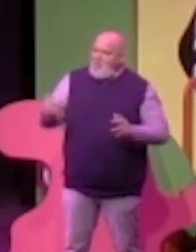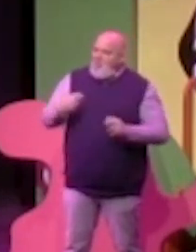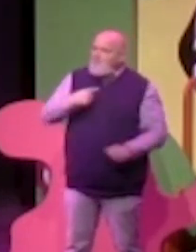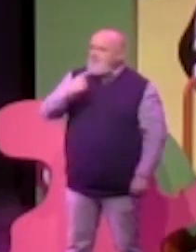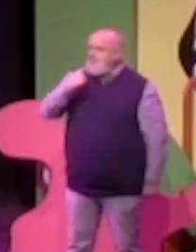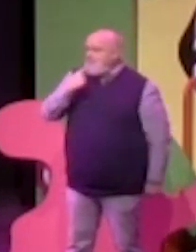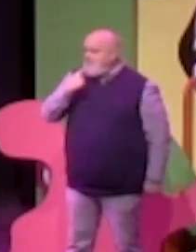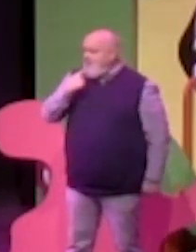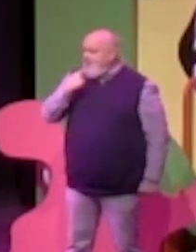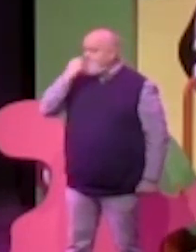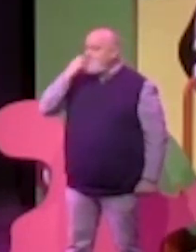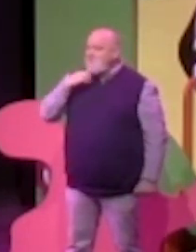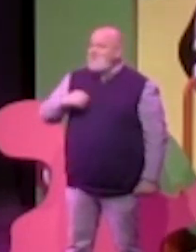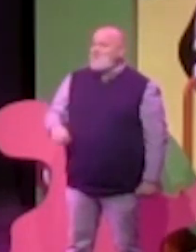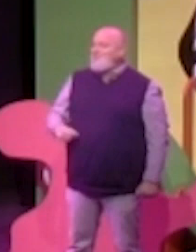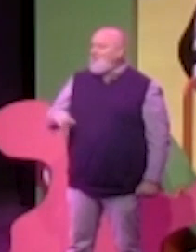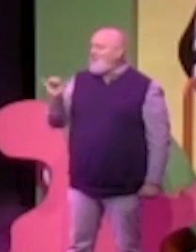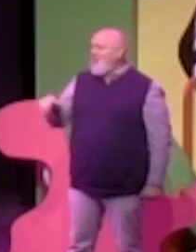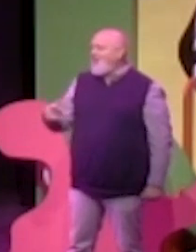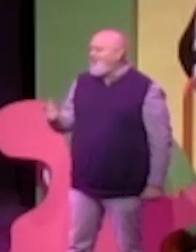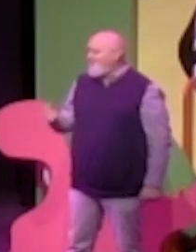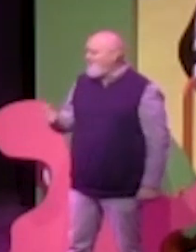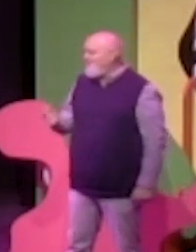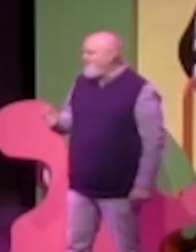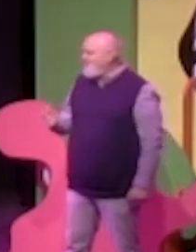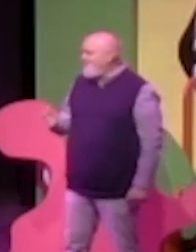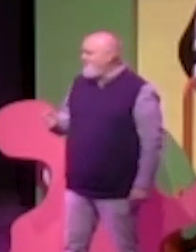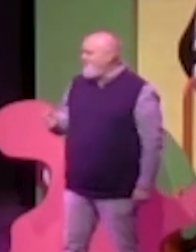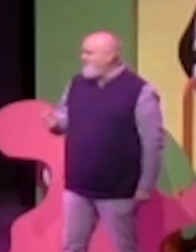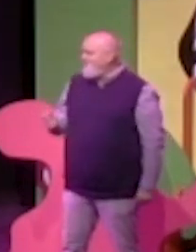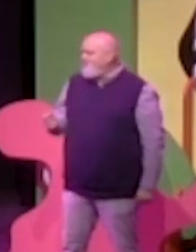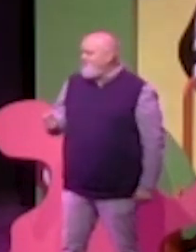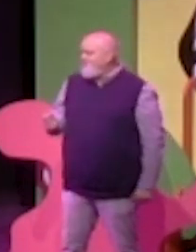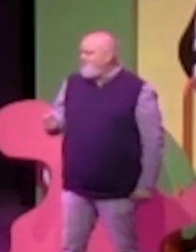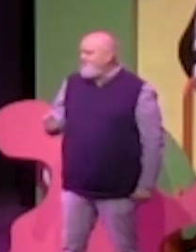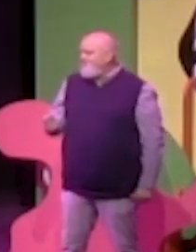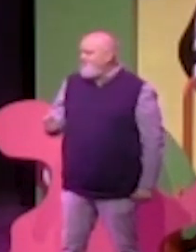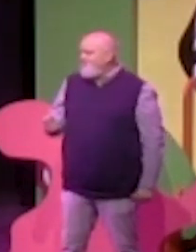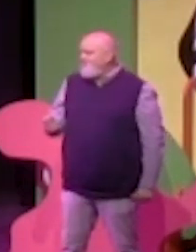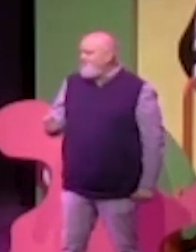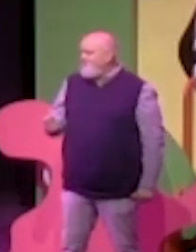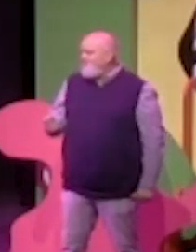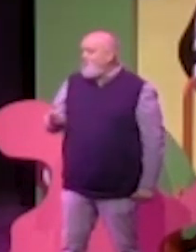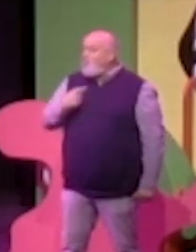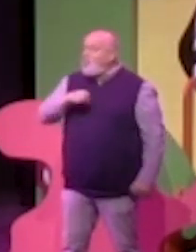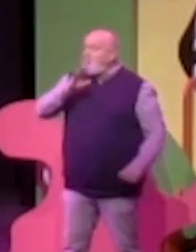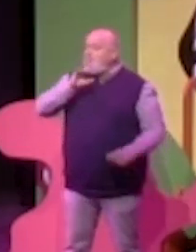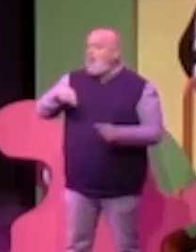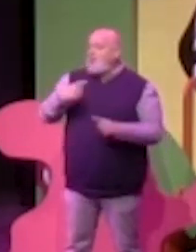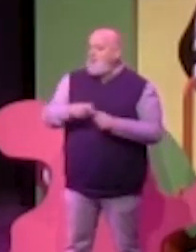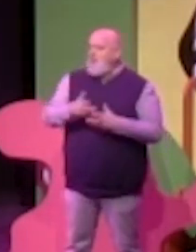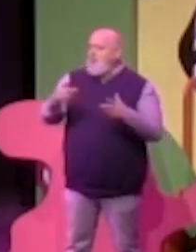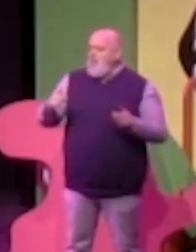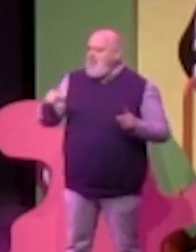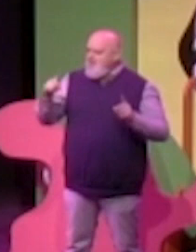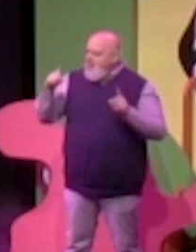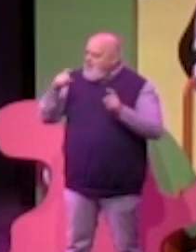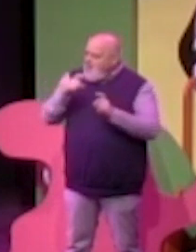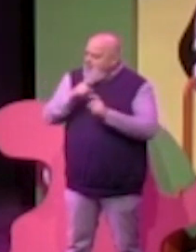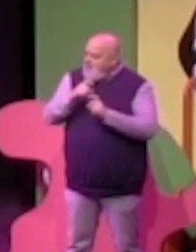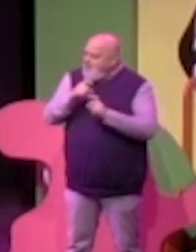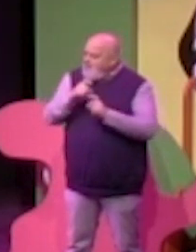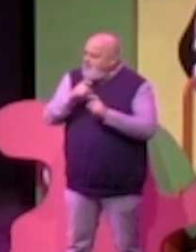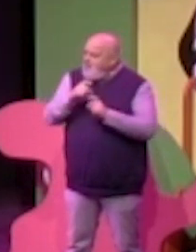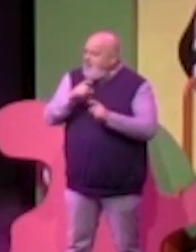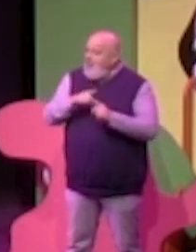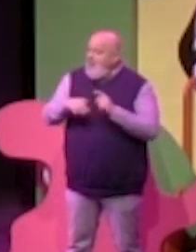say. And that is, you know, we've actually talked about a lot of complex things and offered a lot of